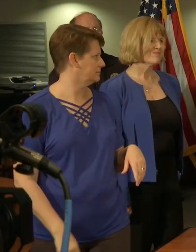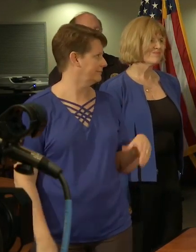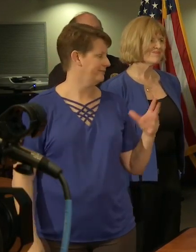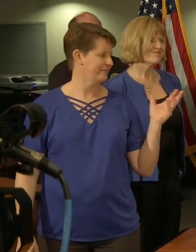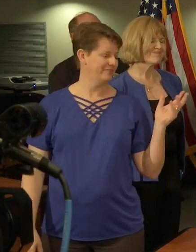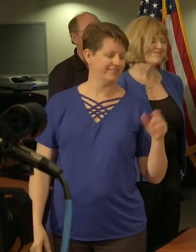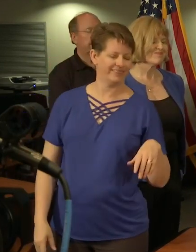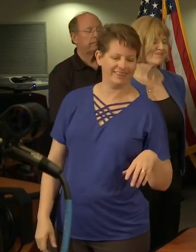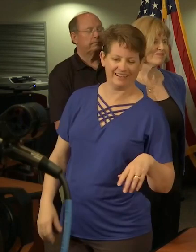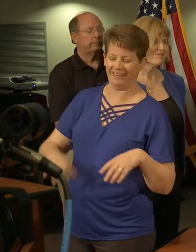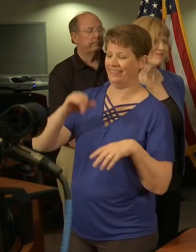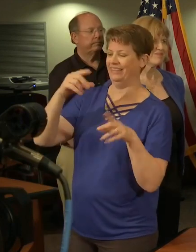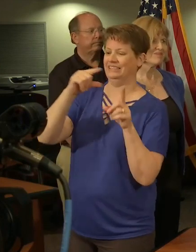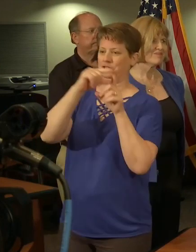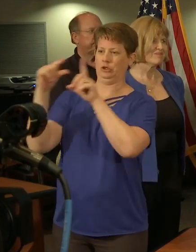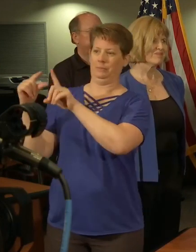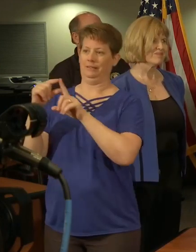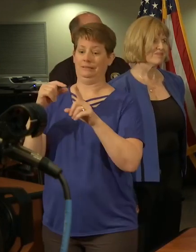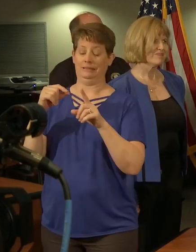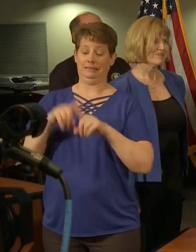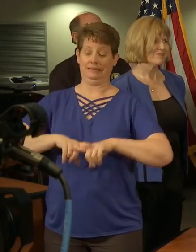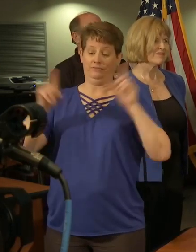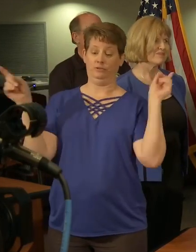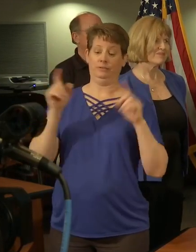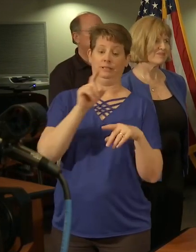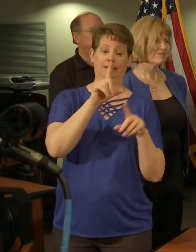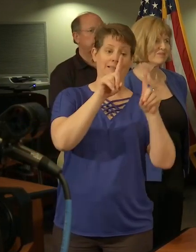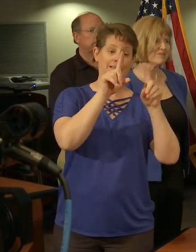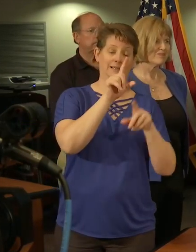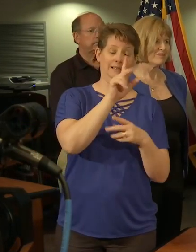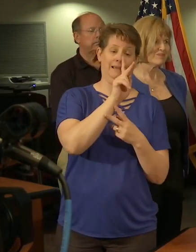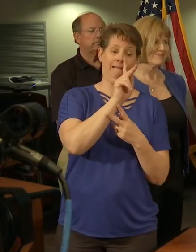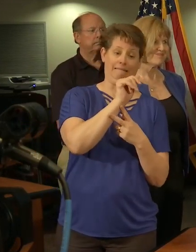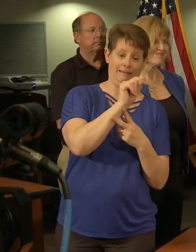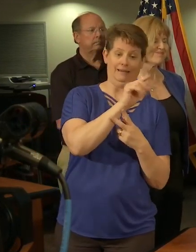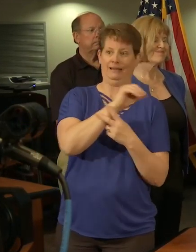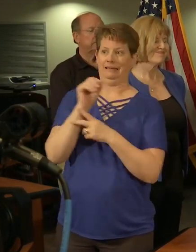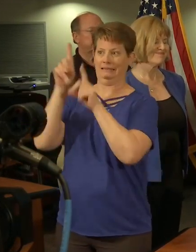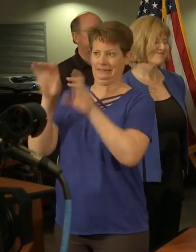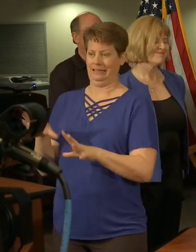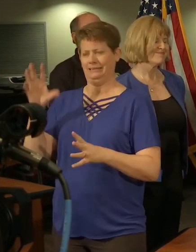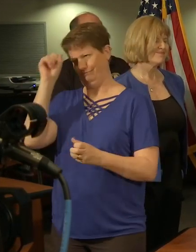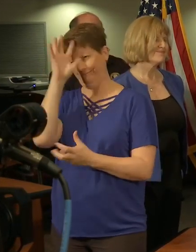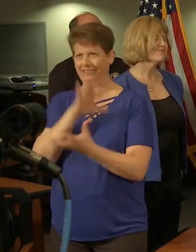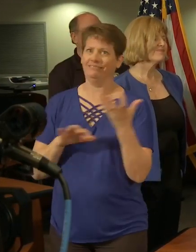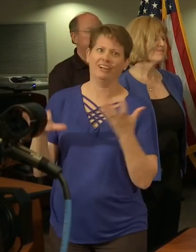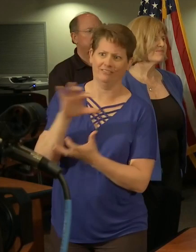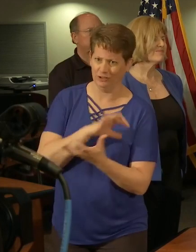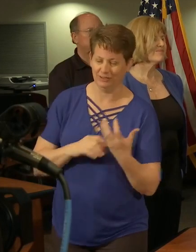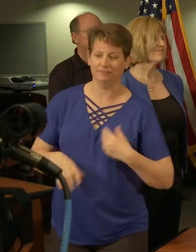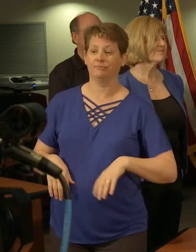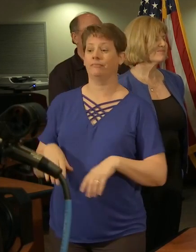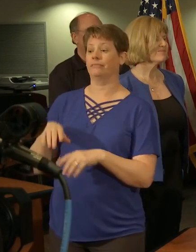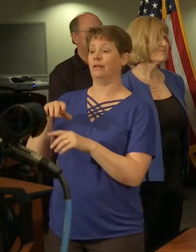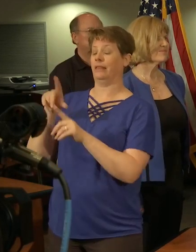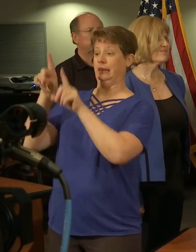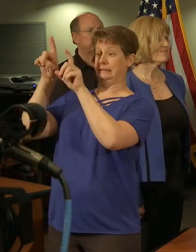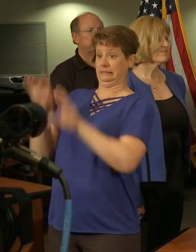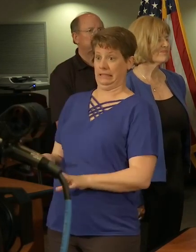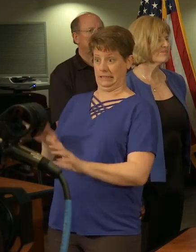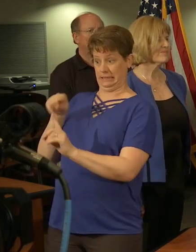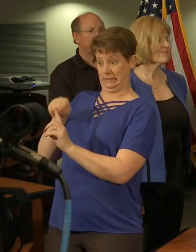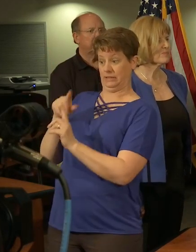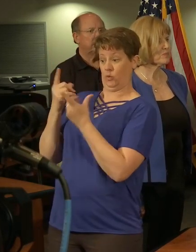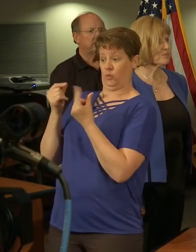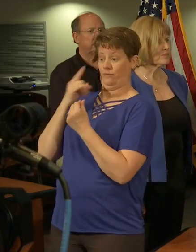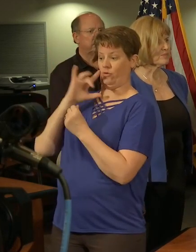So this terminology, the difference between a kit and a test, is creating a lot of confusion. A test is what is